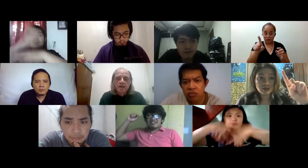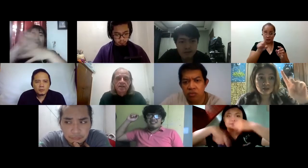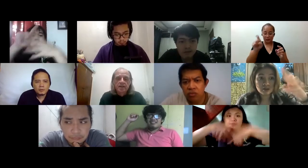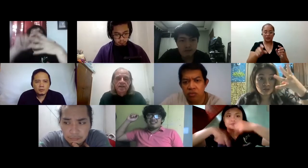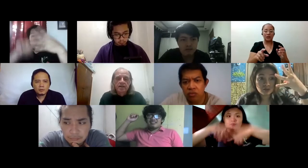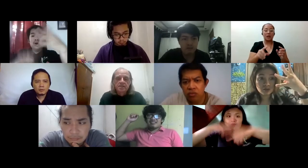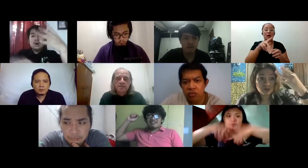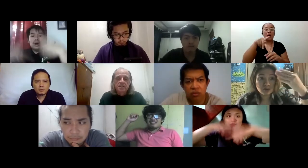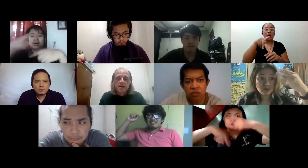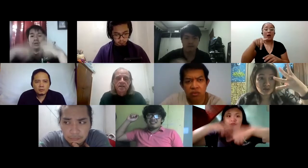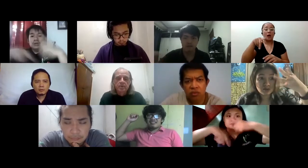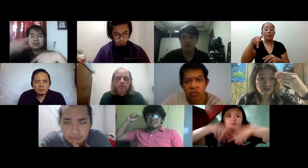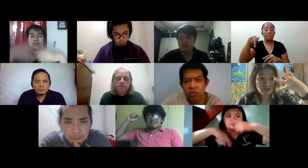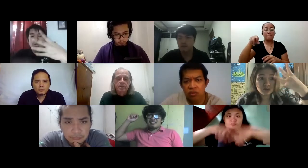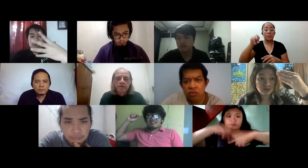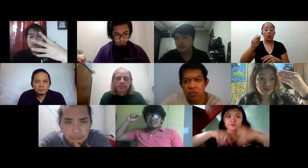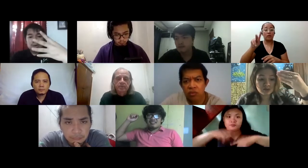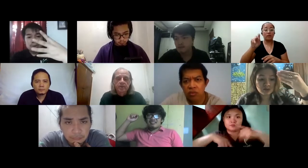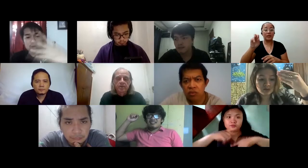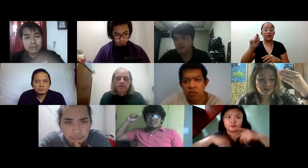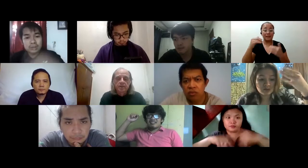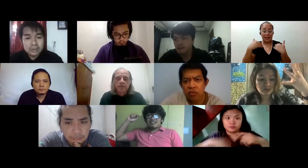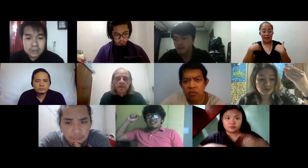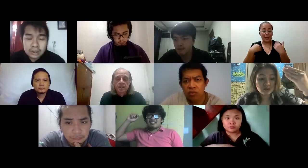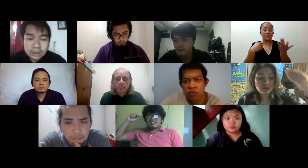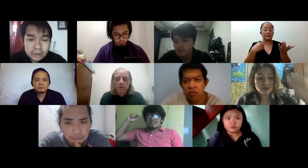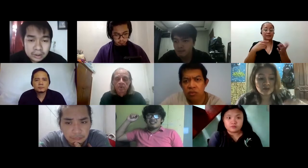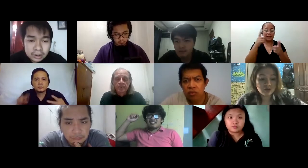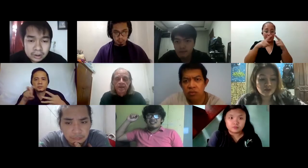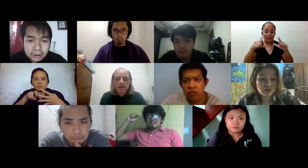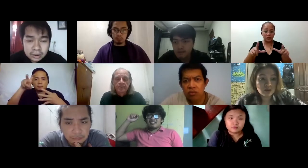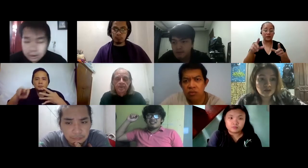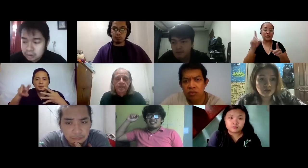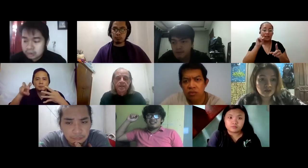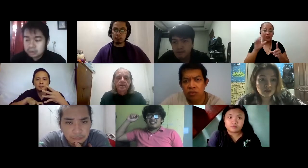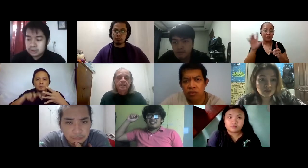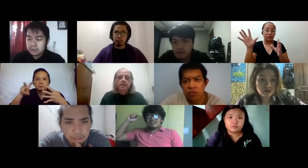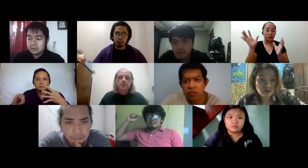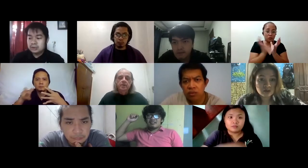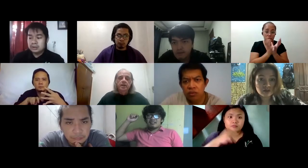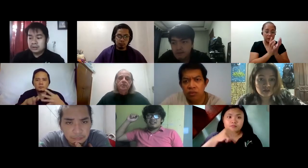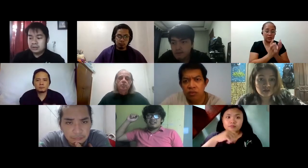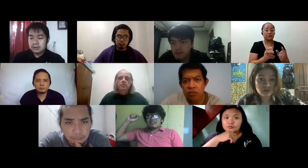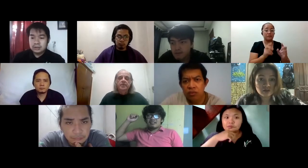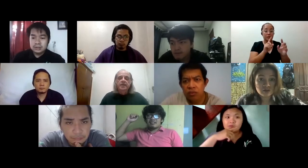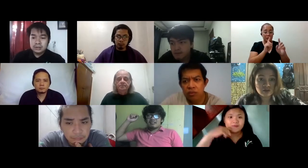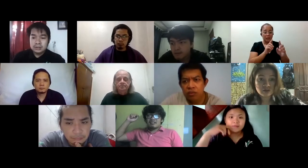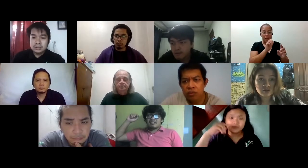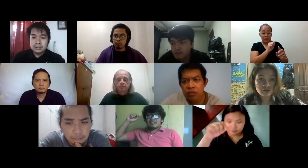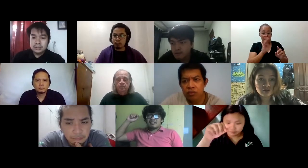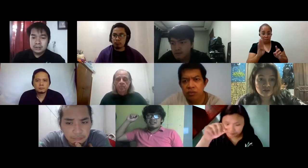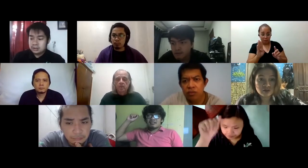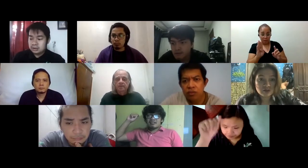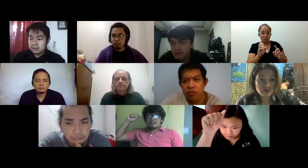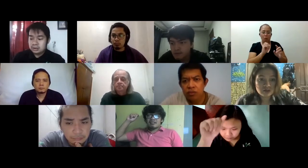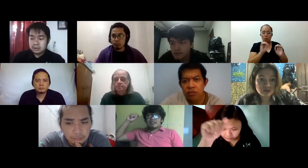Providence Island has a sign language, a deaf community, both A and B, neither A nor B.